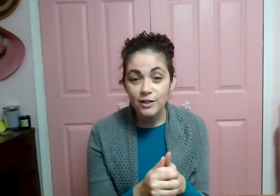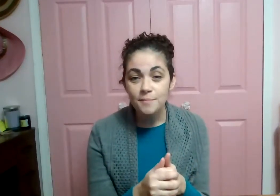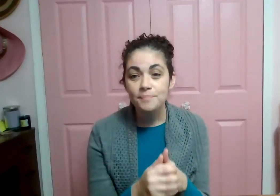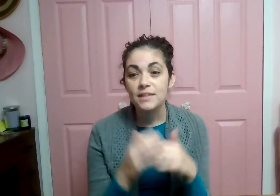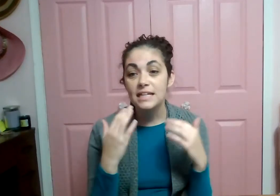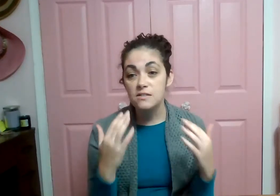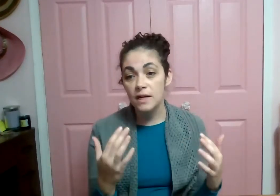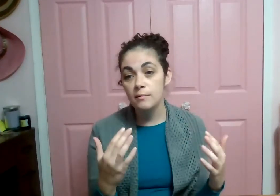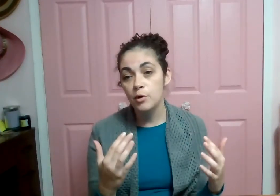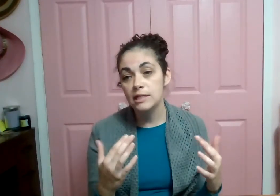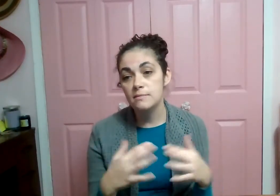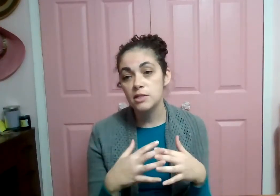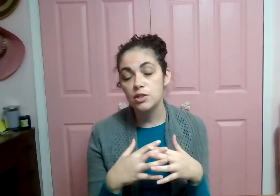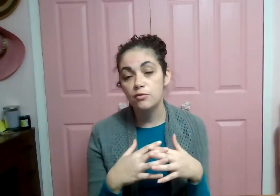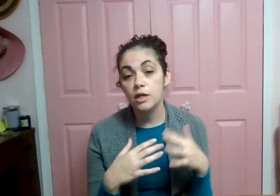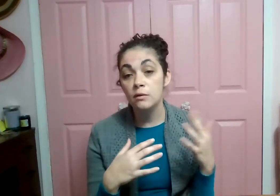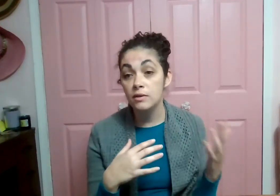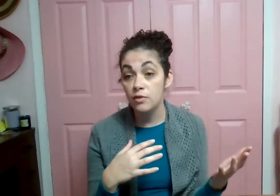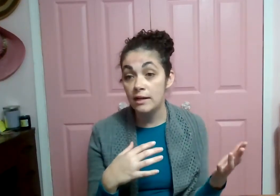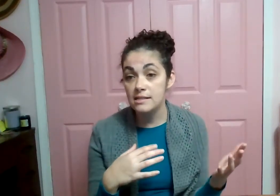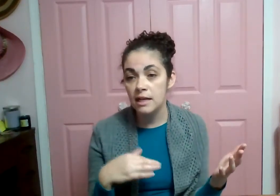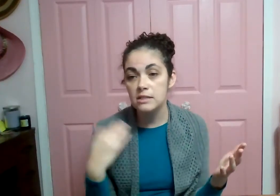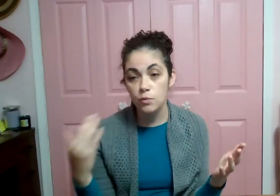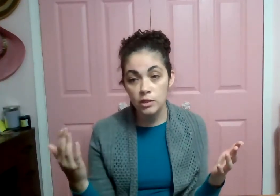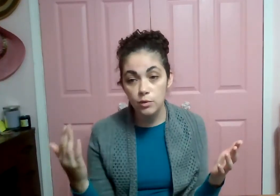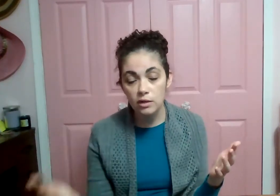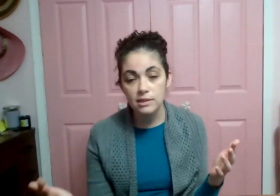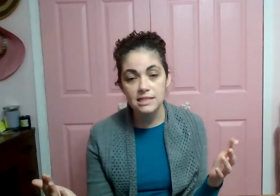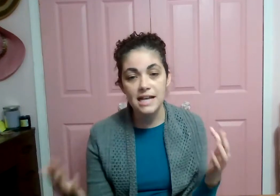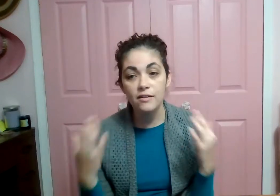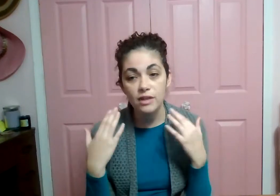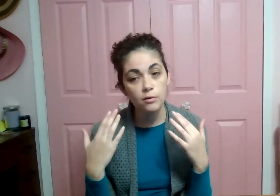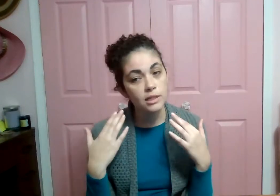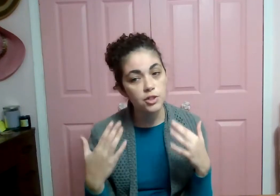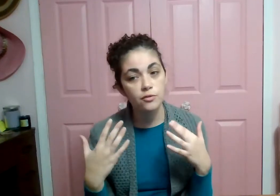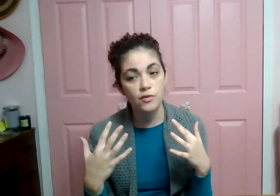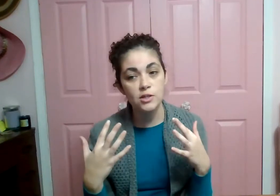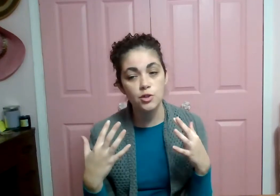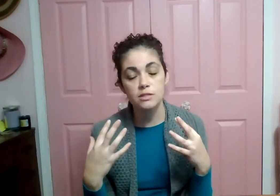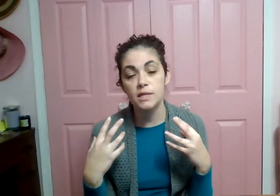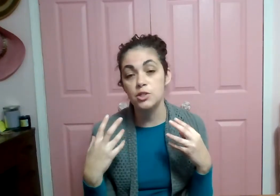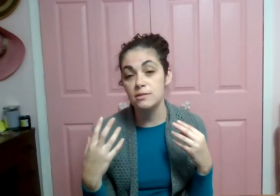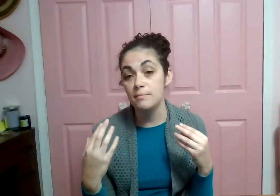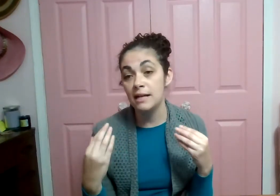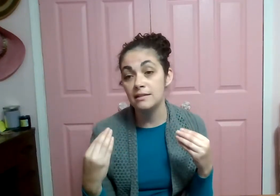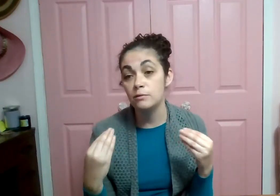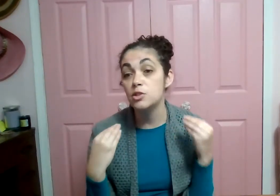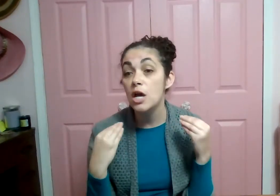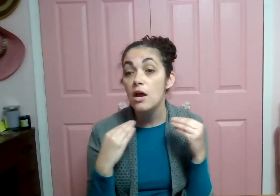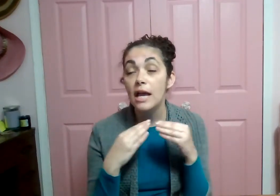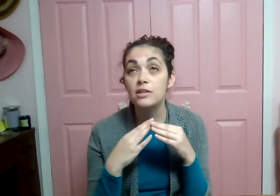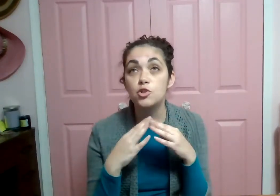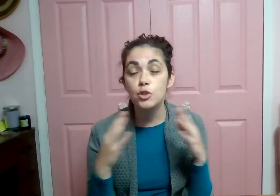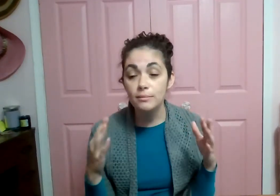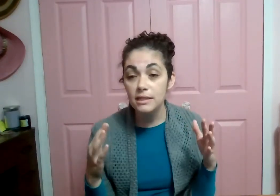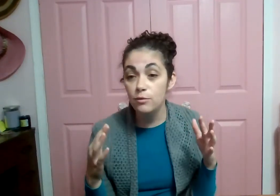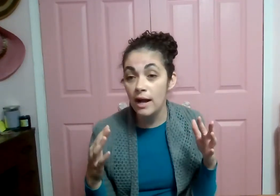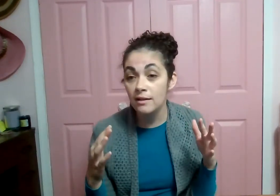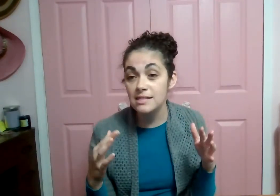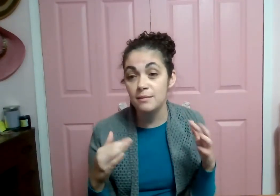However, it's very important, especially if working with various clients. When you work with the deaf, they read your facial expressions and body language extremely well.